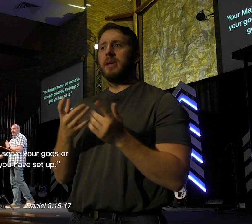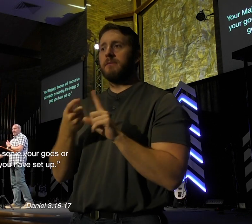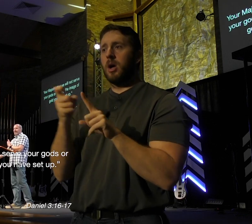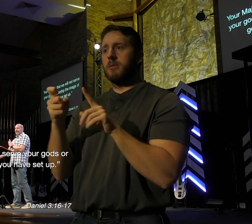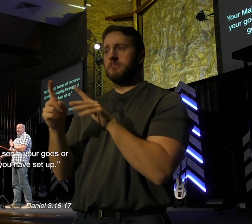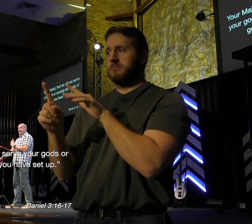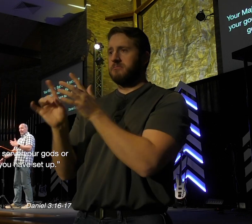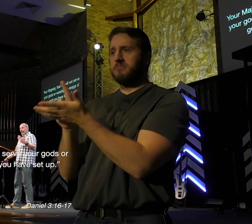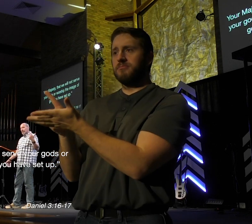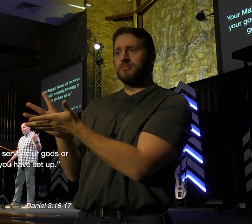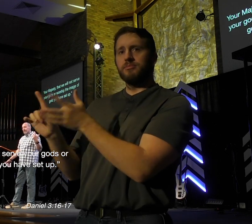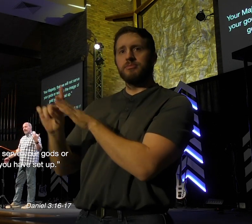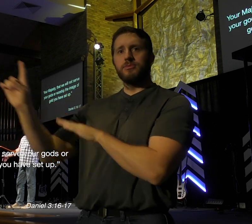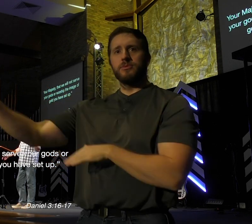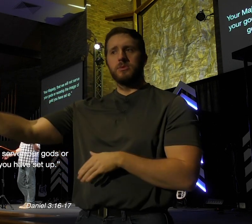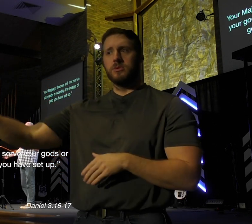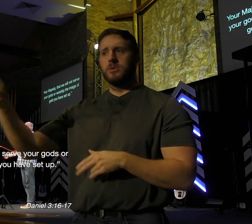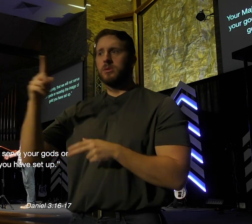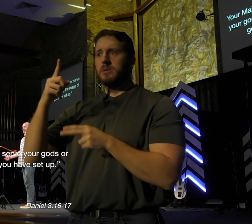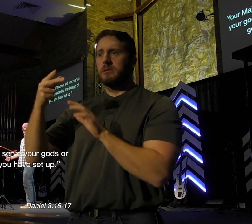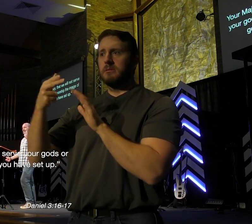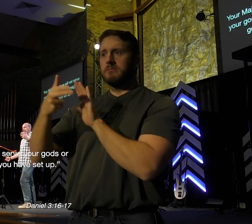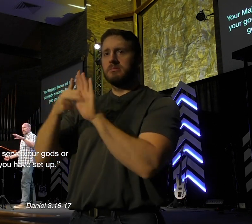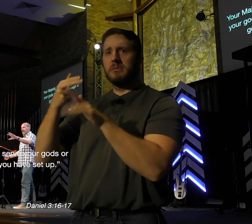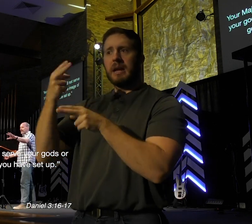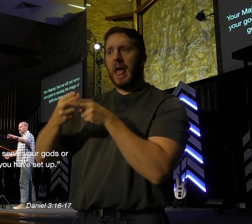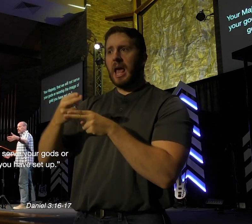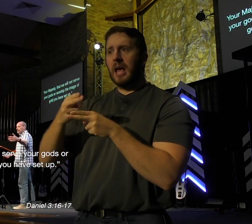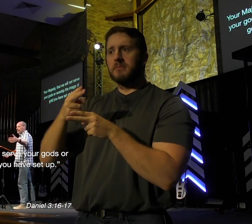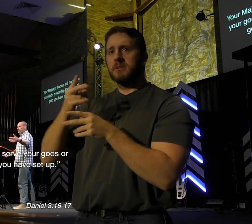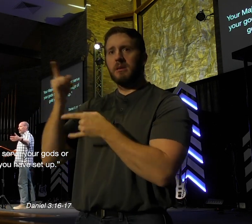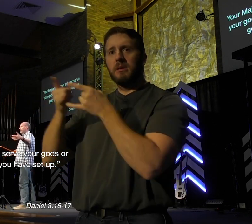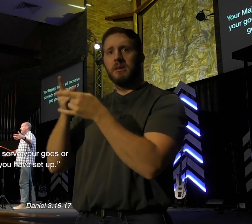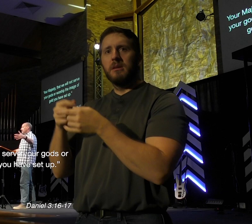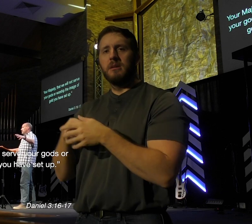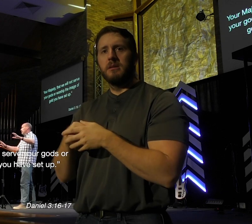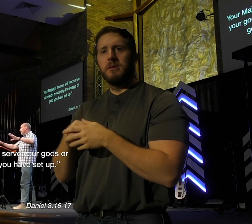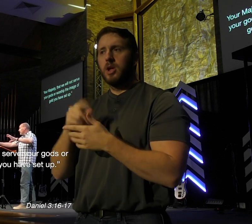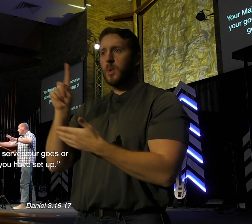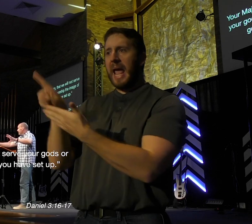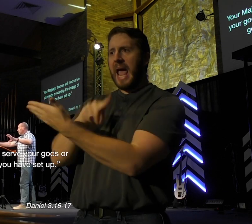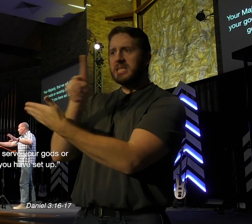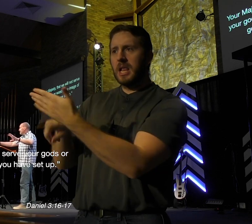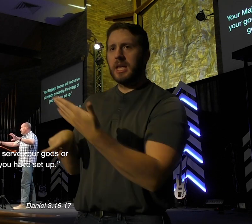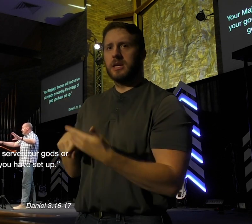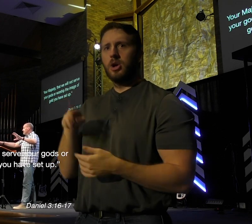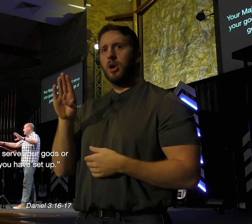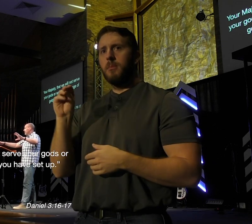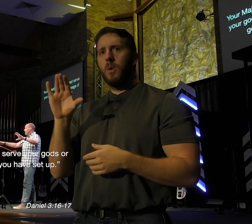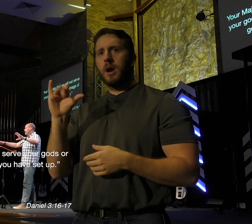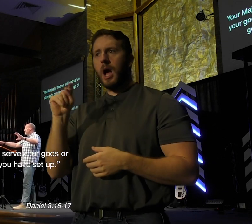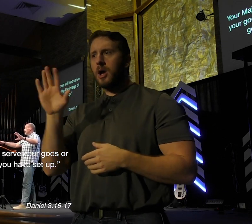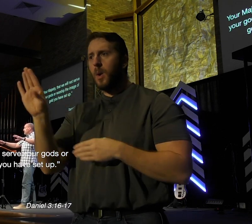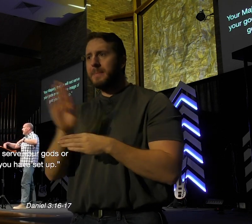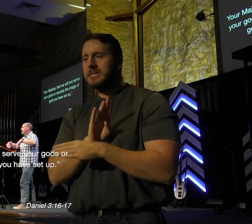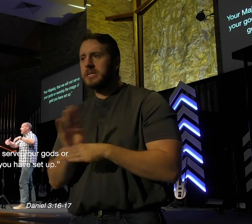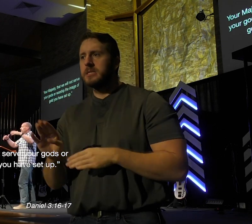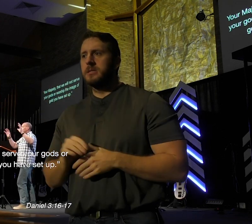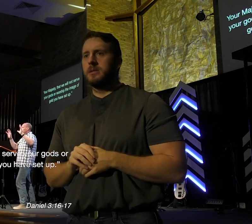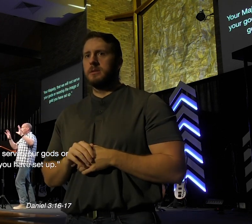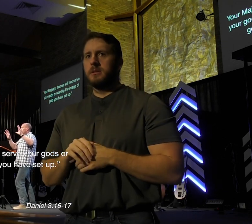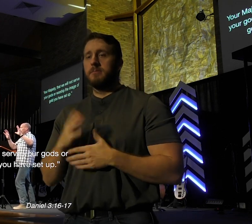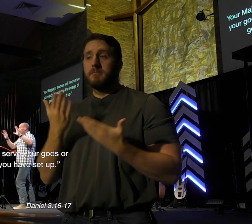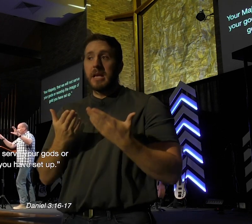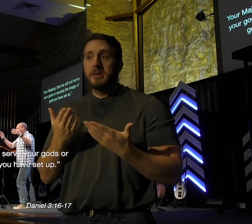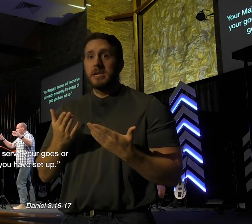you, to calling you names, to canceling you, to boycotting your business, maybe